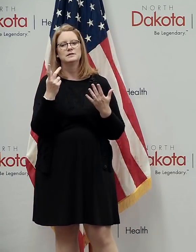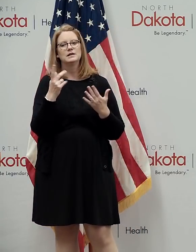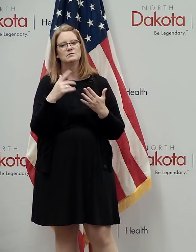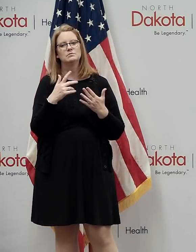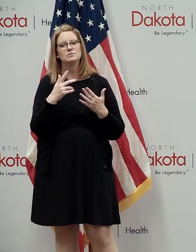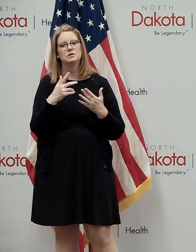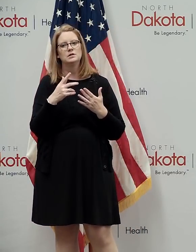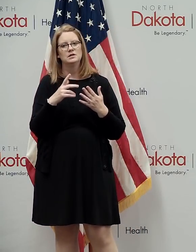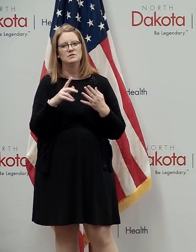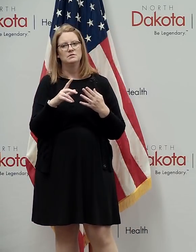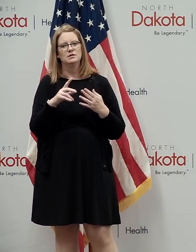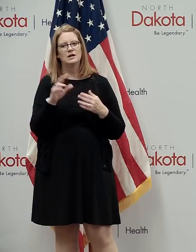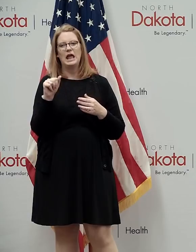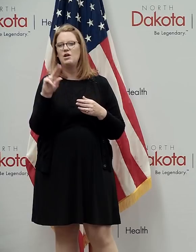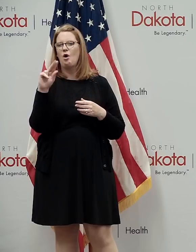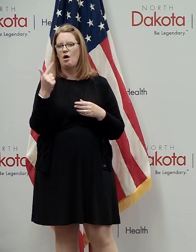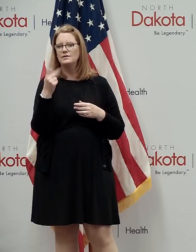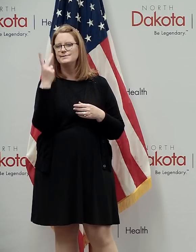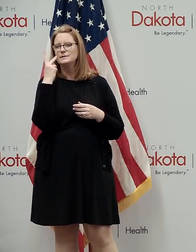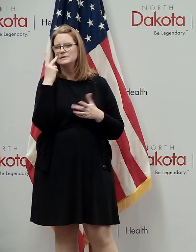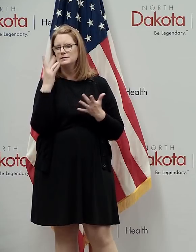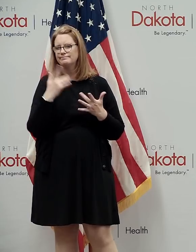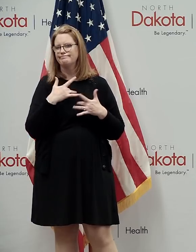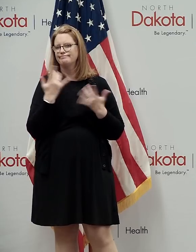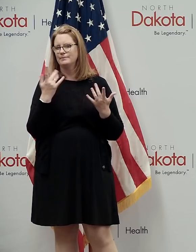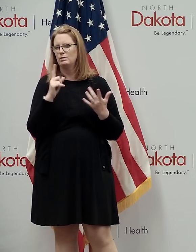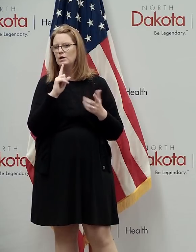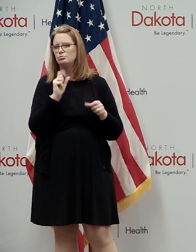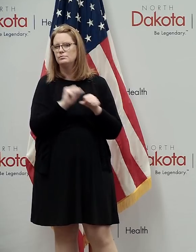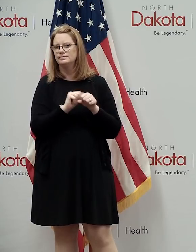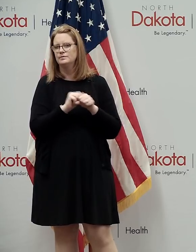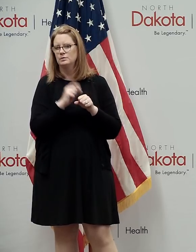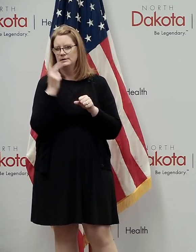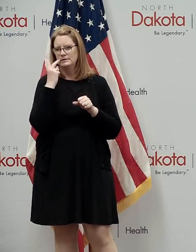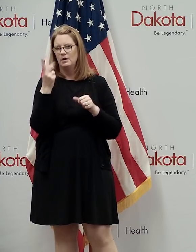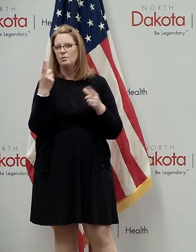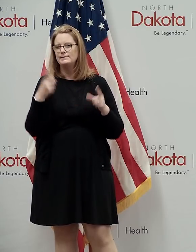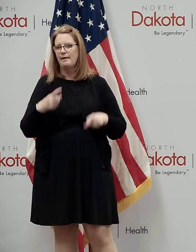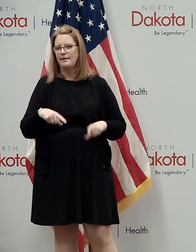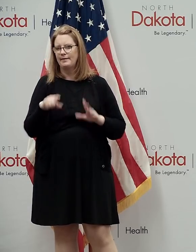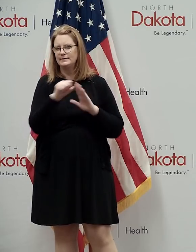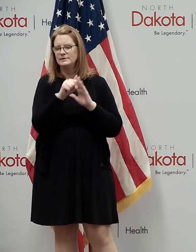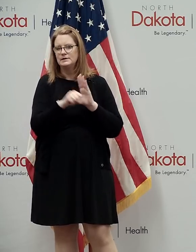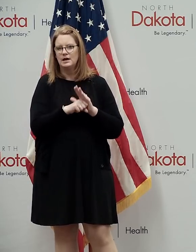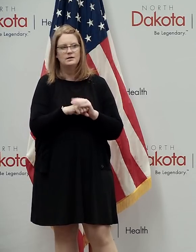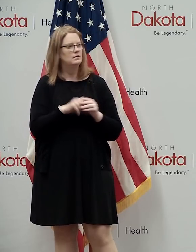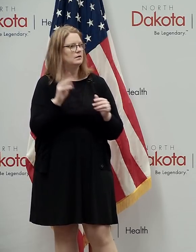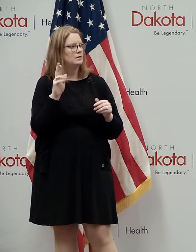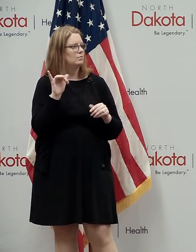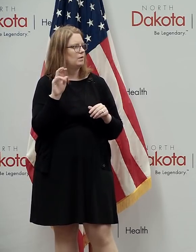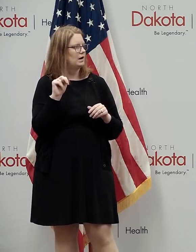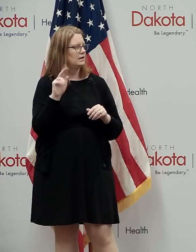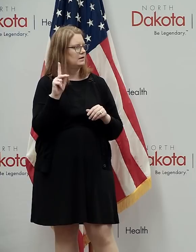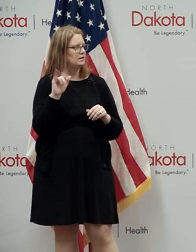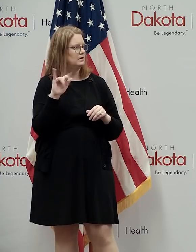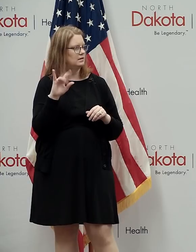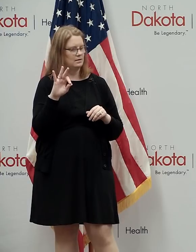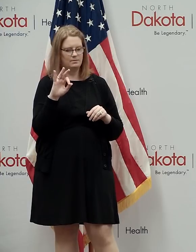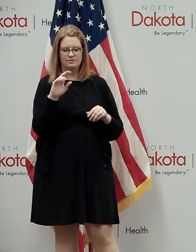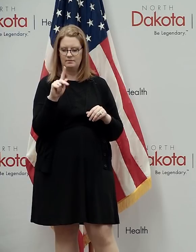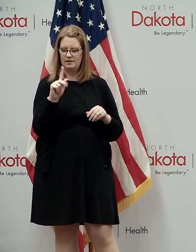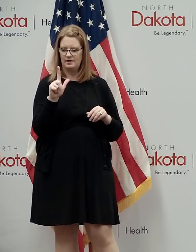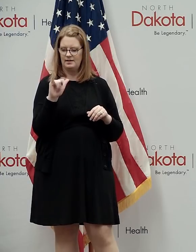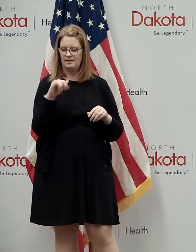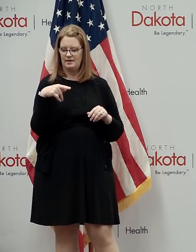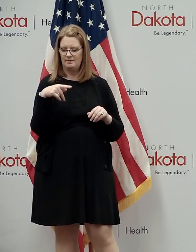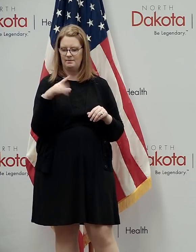state when we get into August going forward. But we have Brian Klipfel is here. Thank you, Brian, for joining us. Brian, of